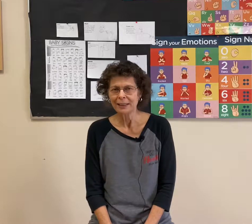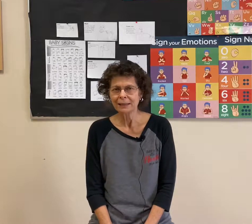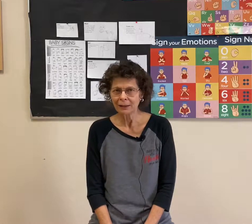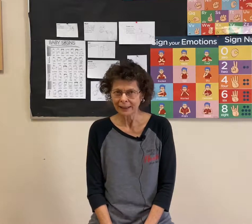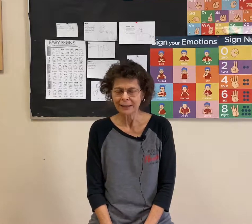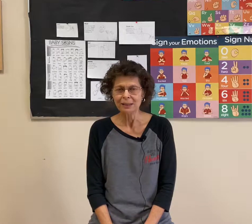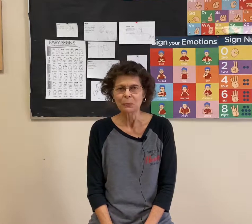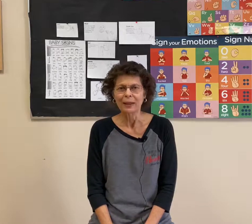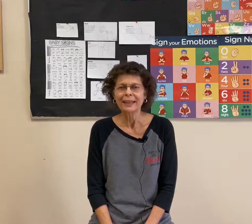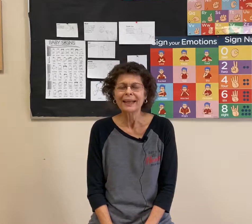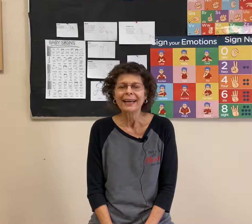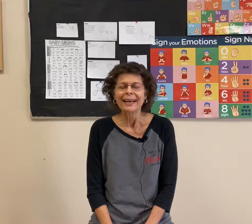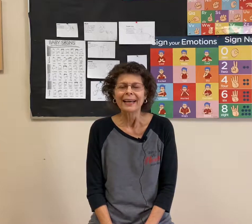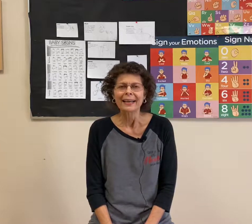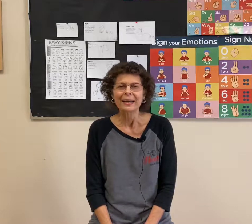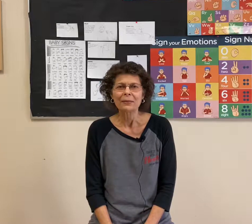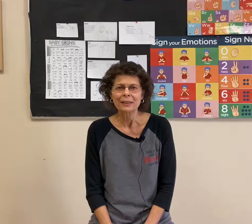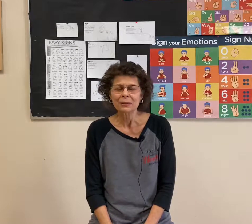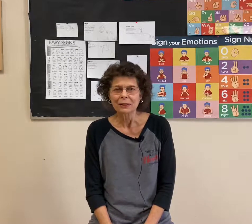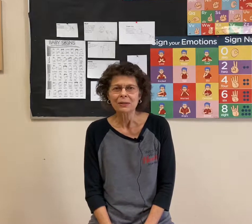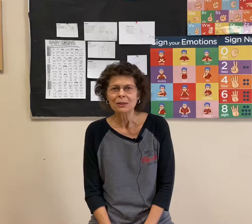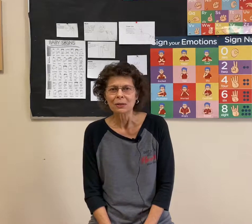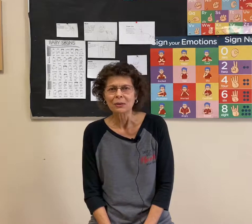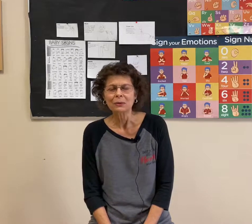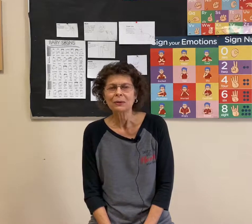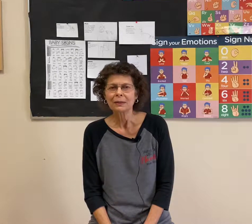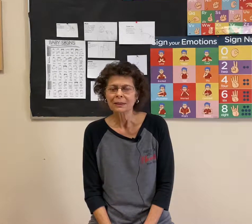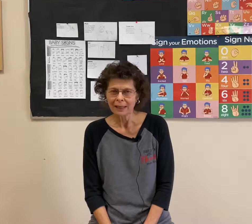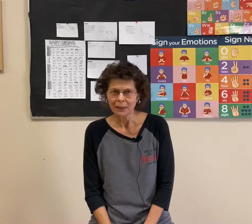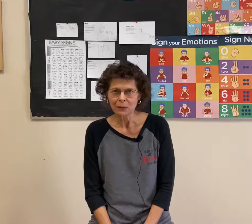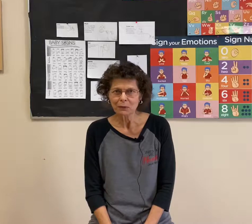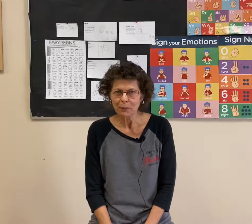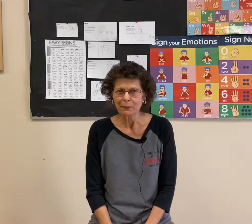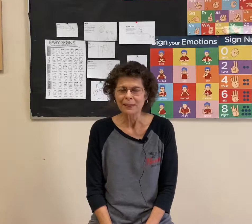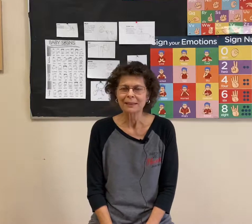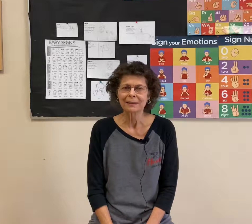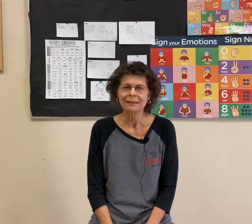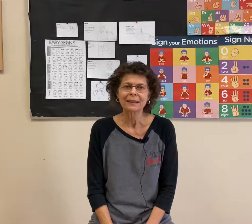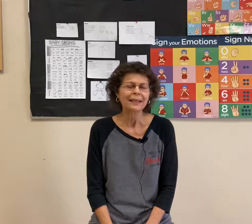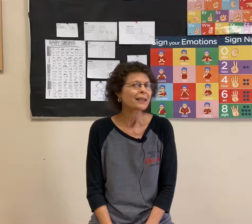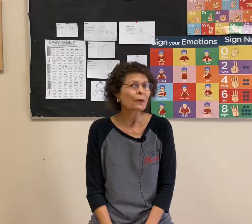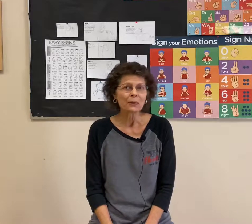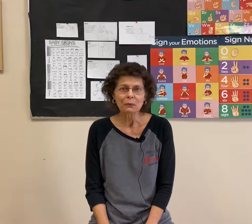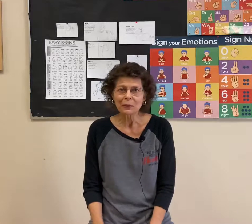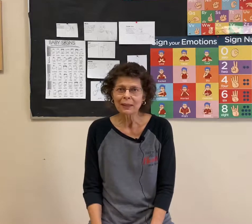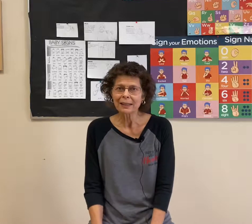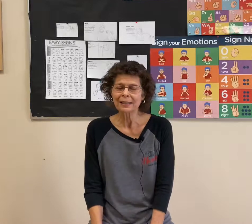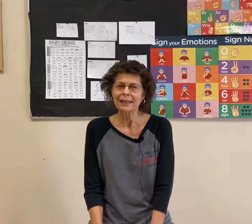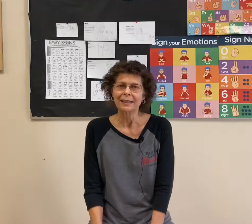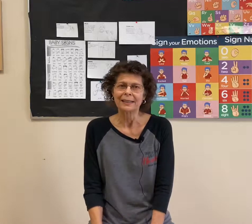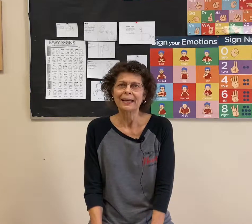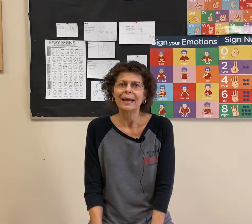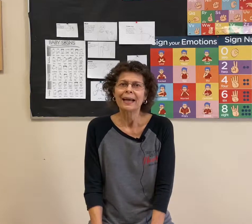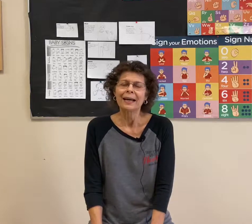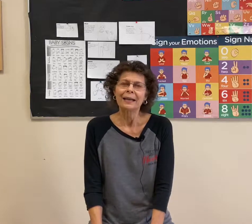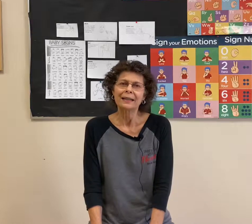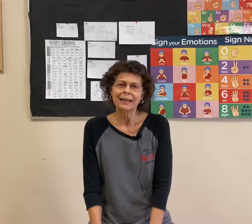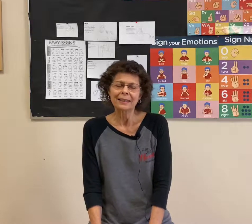like this one, and I was introduced to sign language for babies. It got me really excited. At the